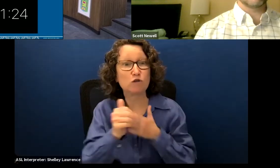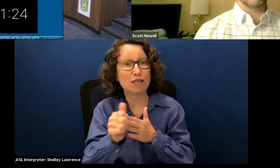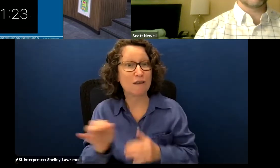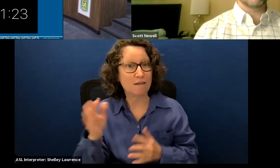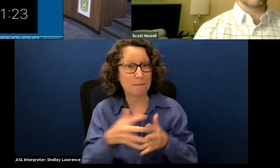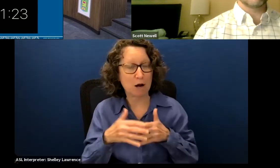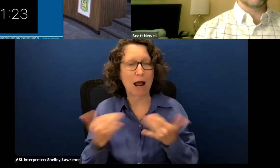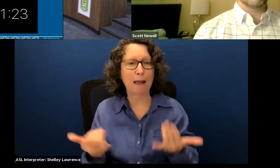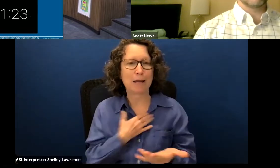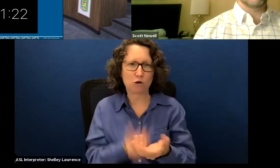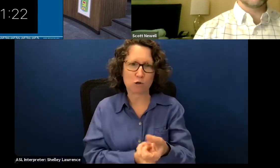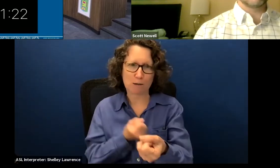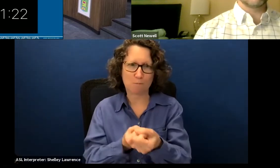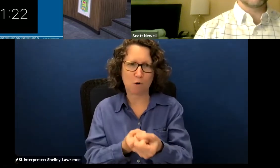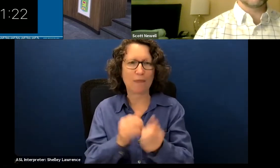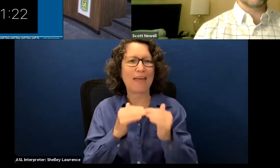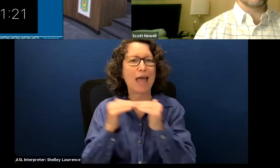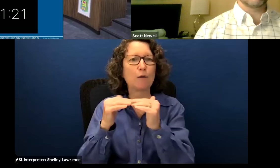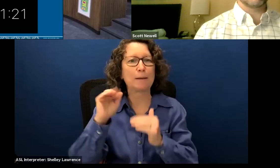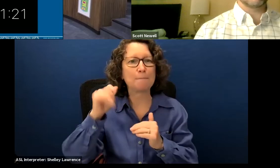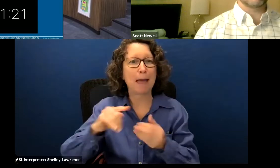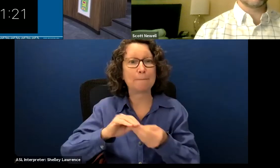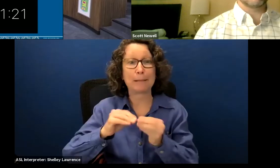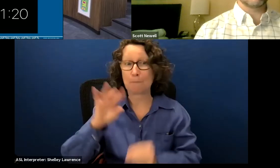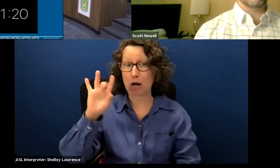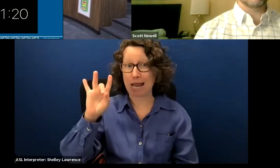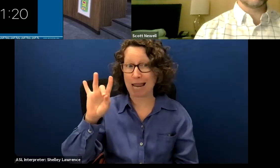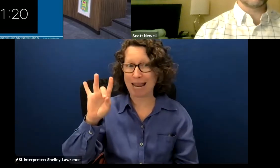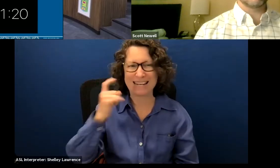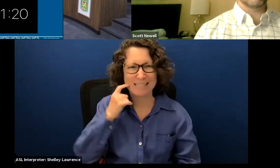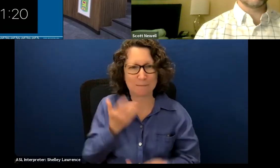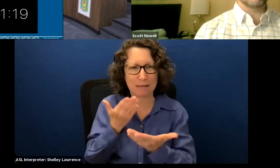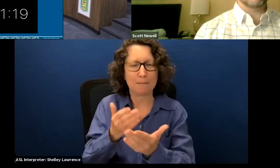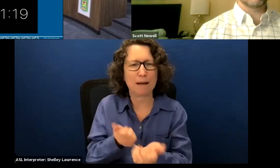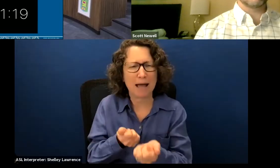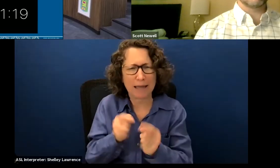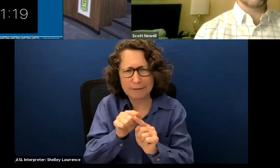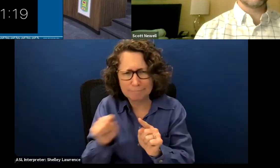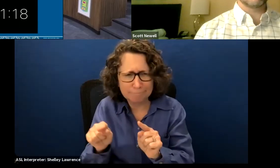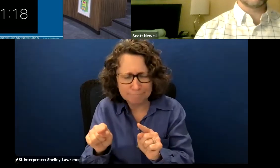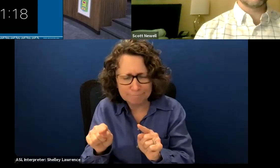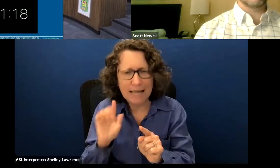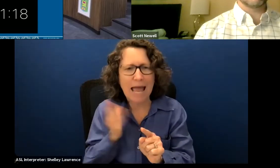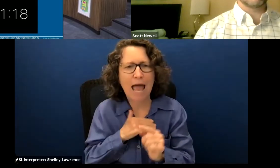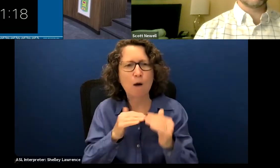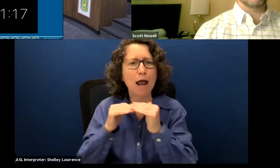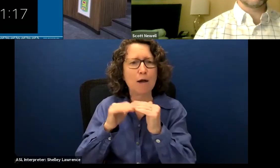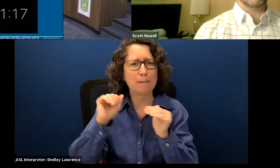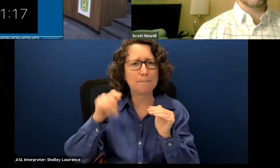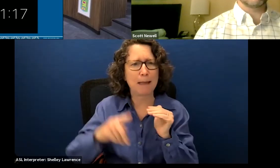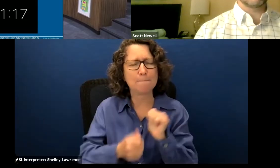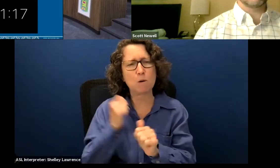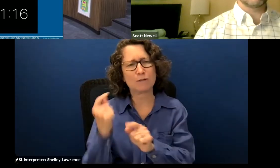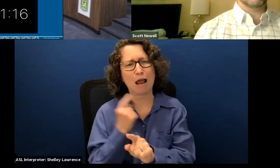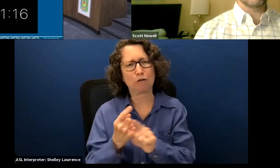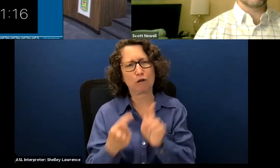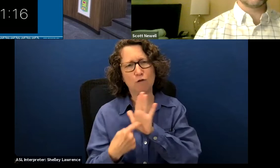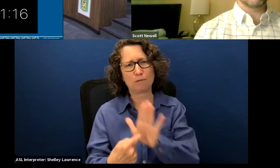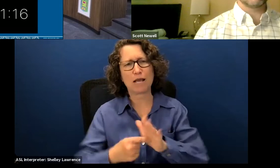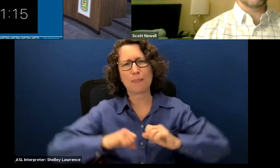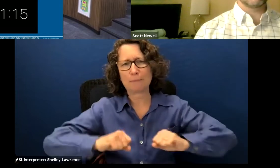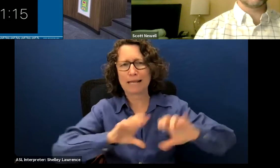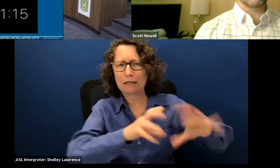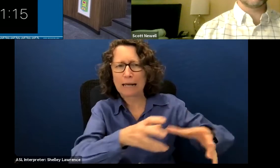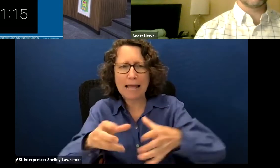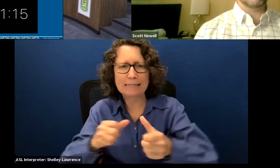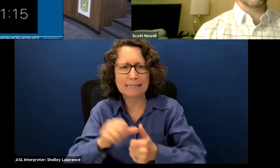I'm here today to support the equity map, Map A, submitted by CAUSE and FLA. Our equity map most accurately represents the protected class